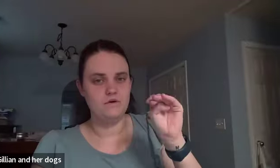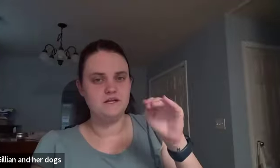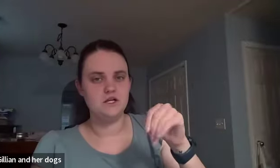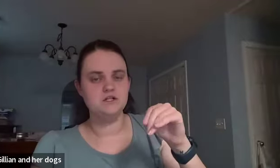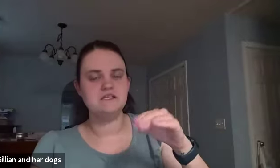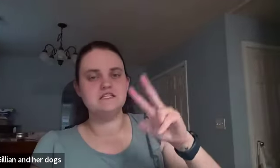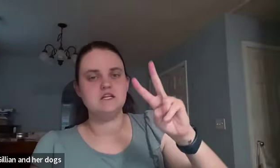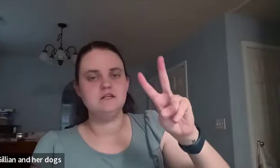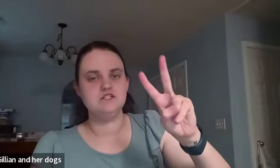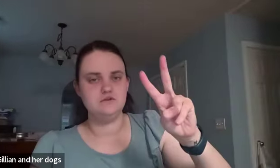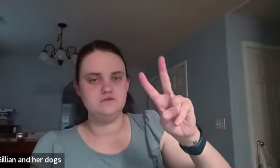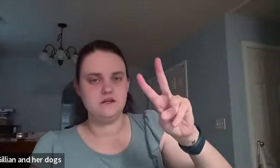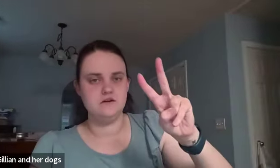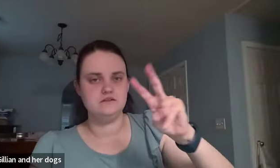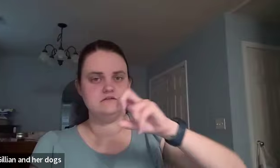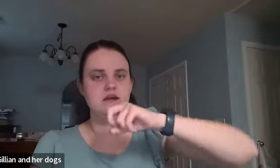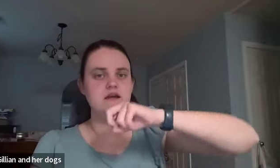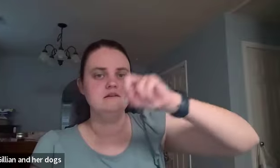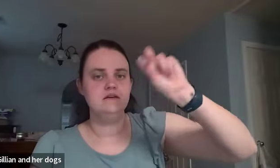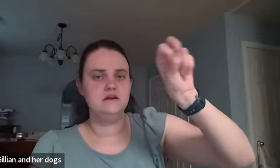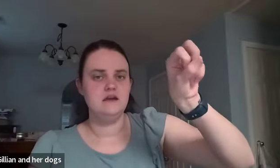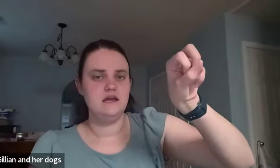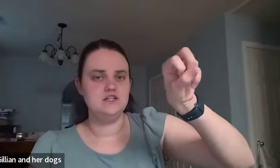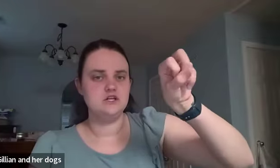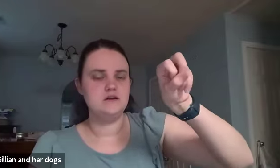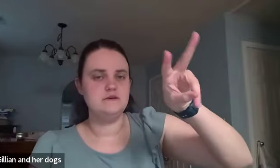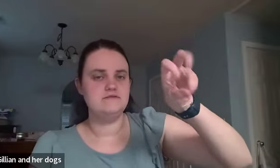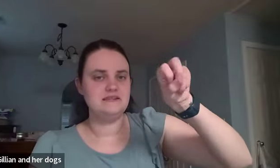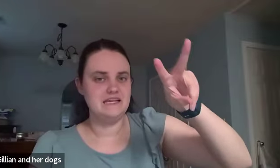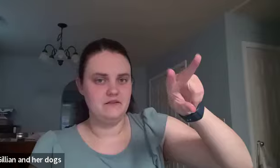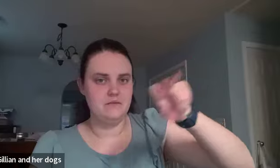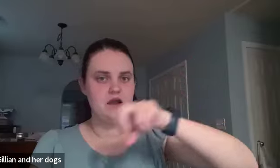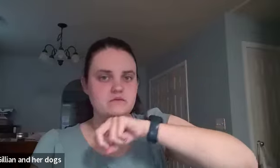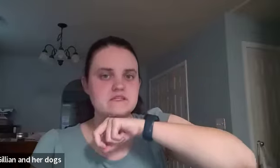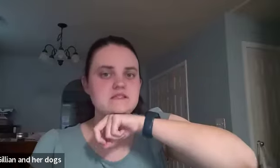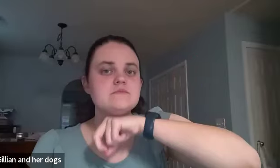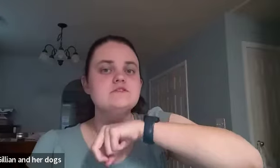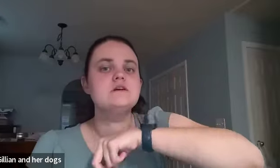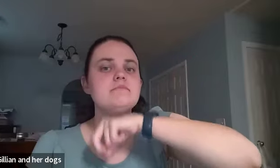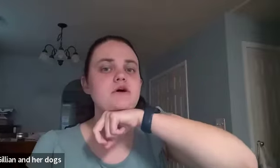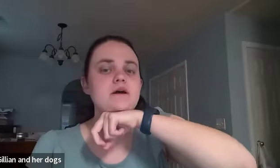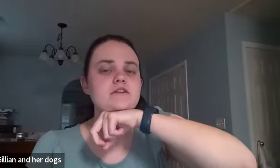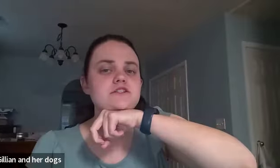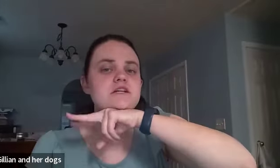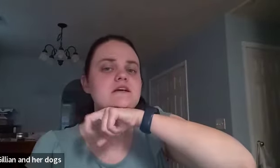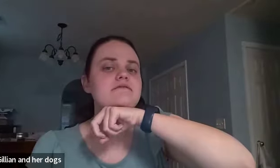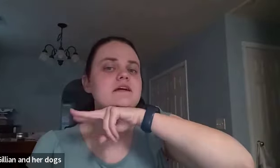4 fingers, it's going to be 2 fingers. Okay. And you're going to be flicking them out this time. So you're going to put it under your chin and flick